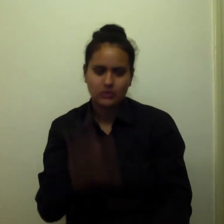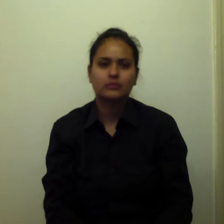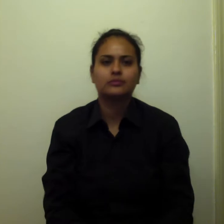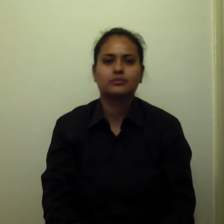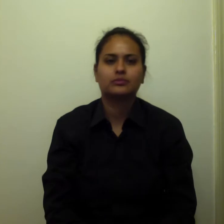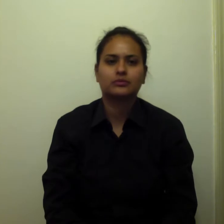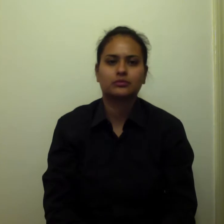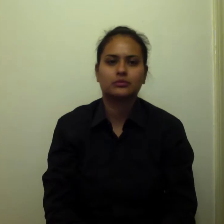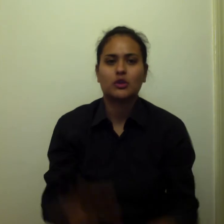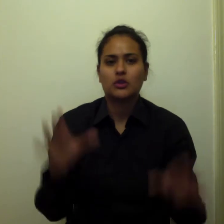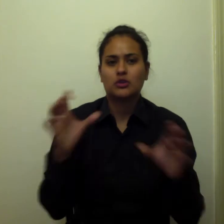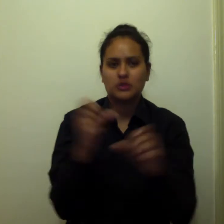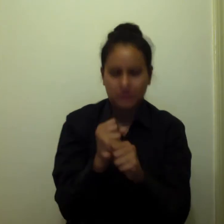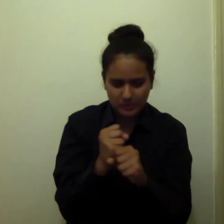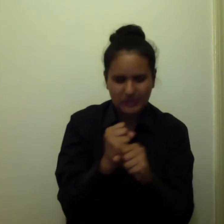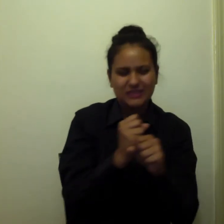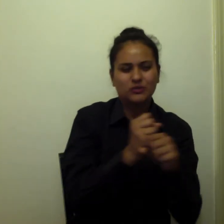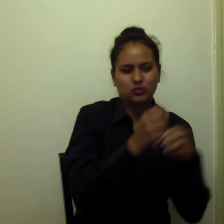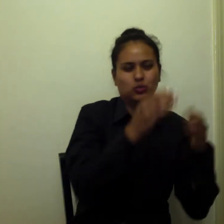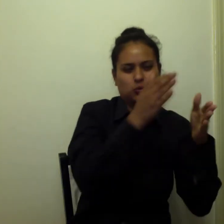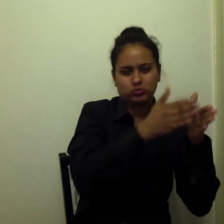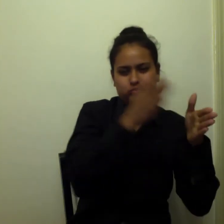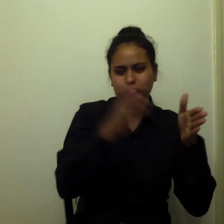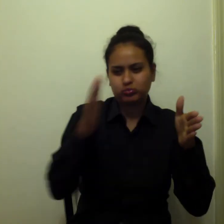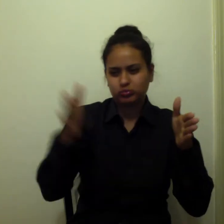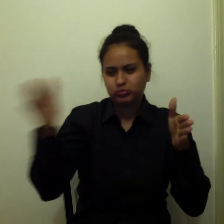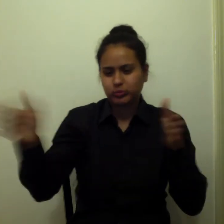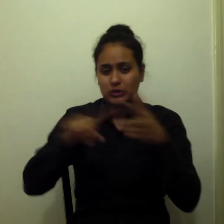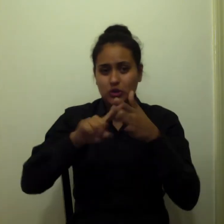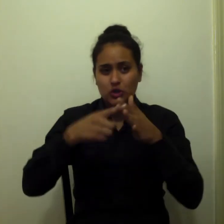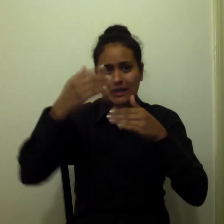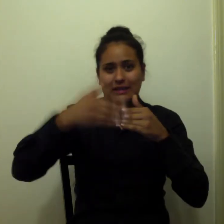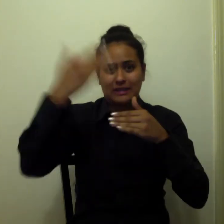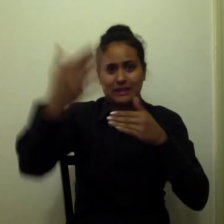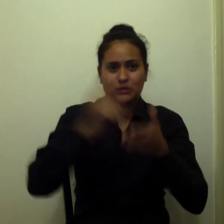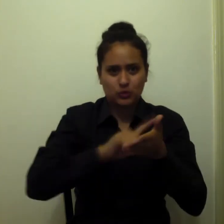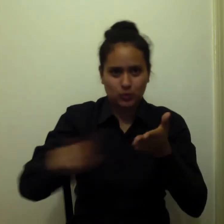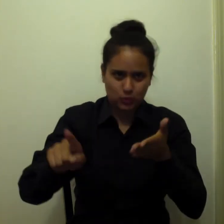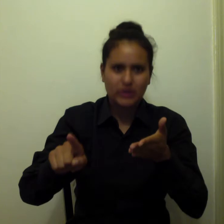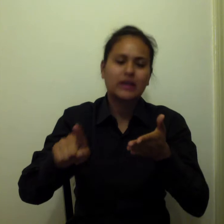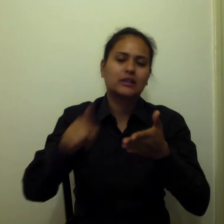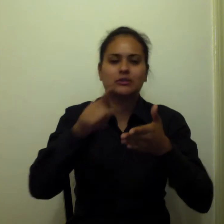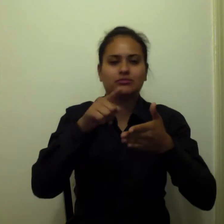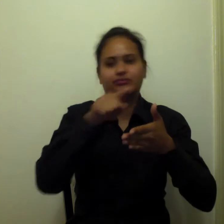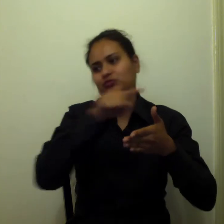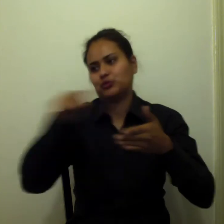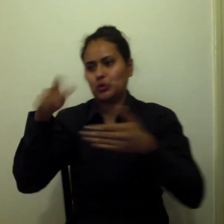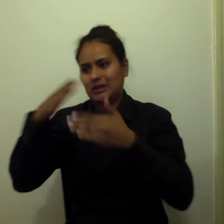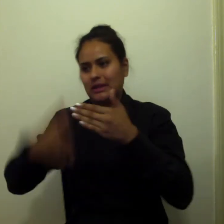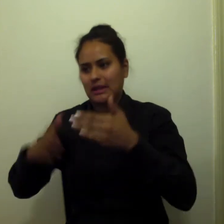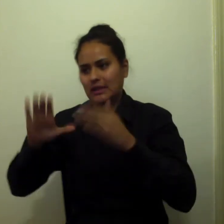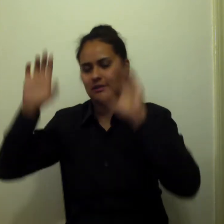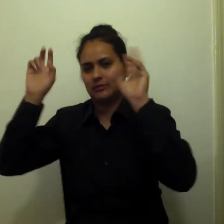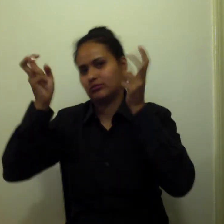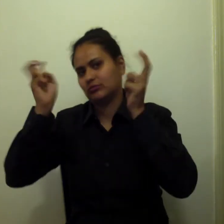we'll be moving through time, starting next week until the end of the course. Within a broadly chronological context, we will